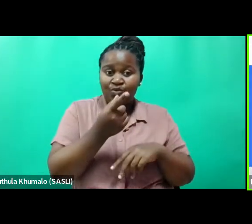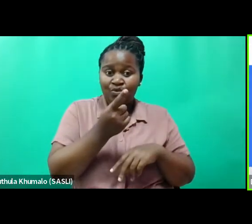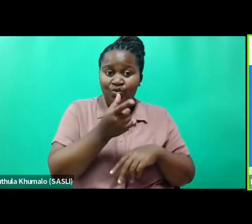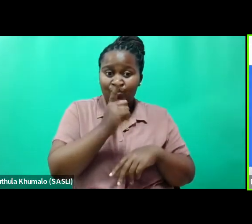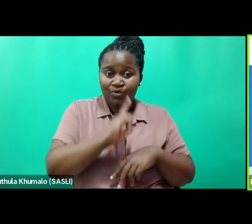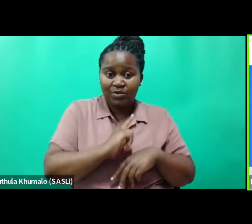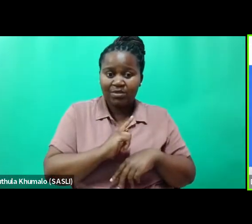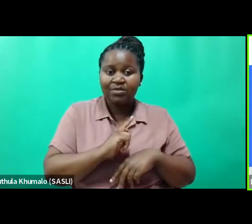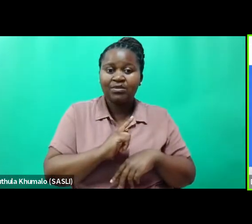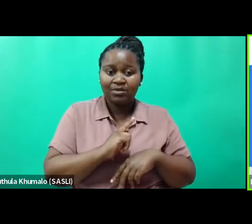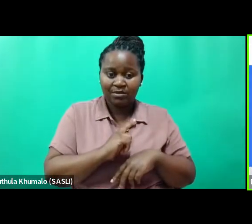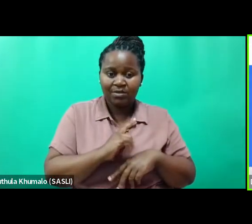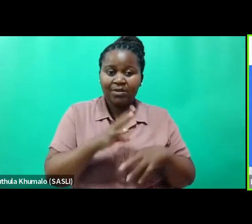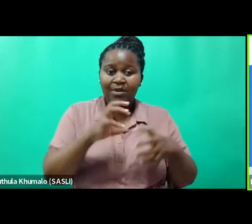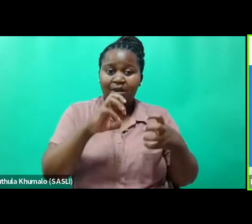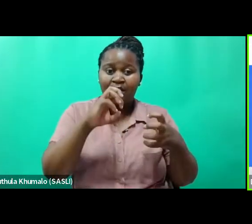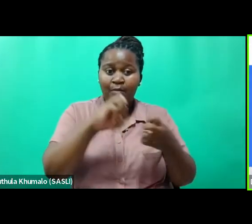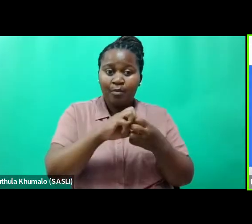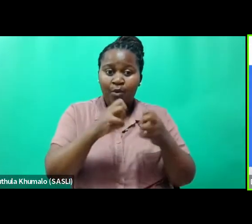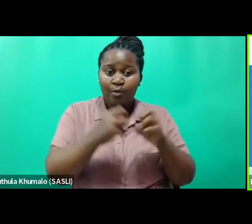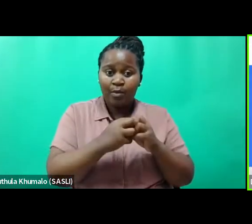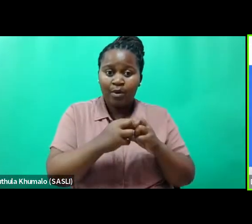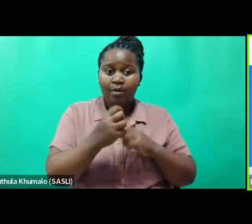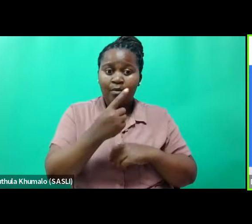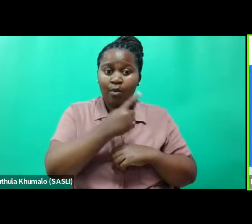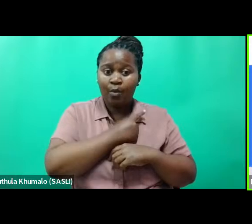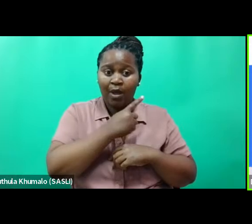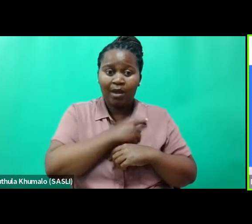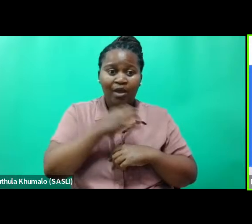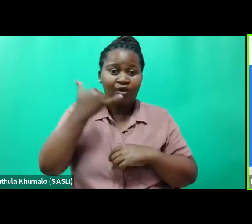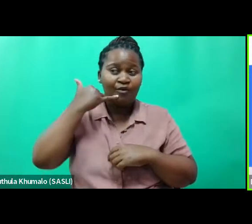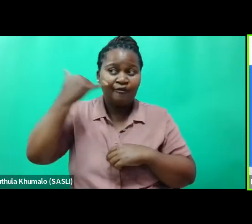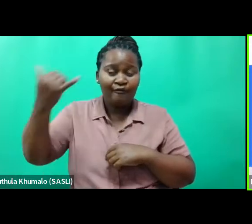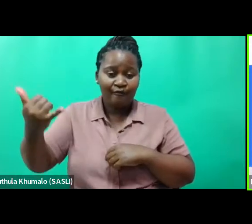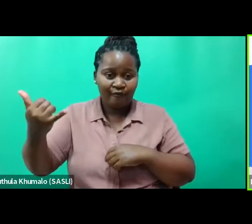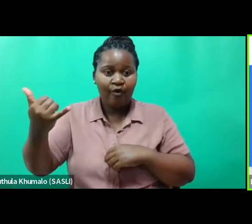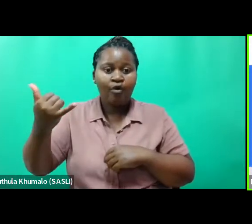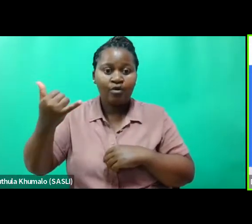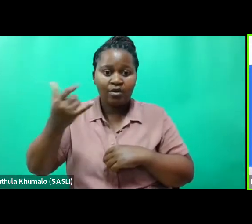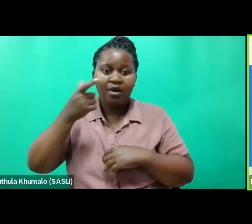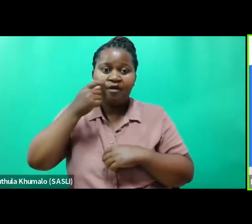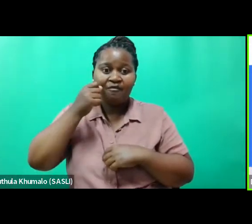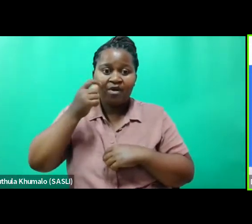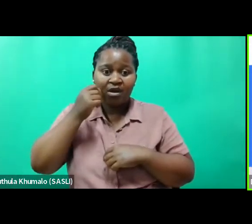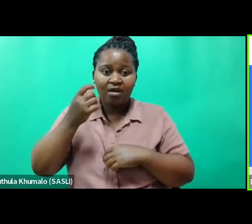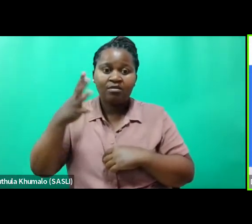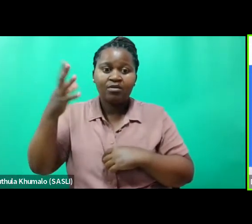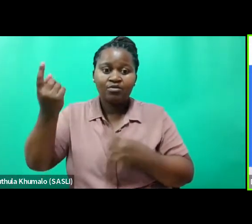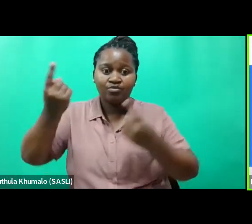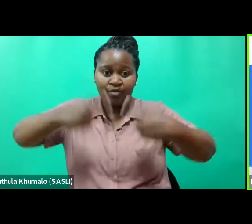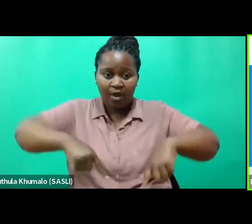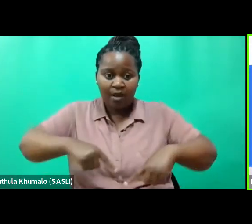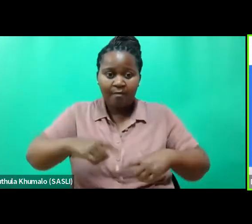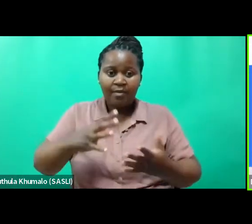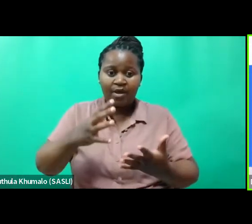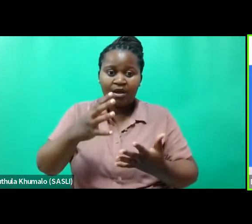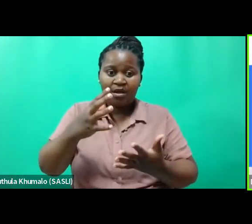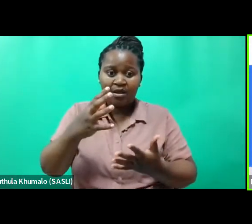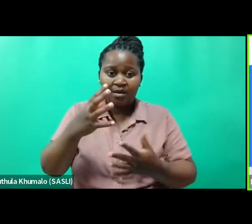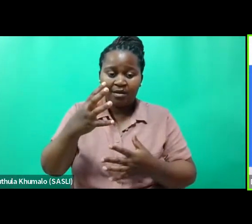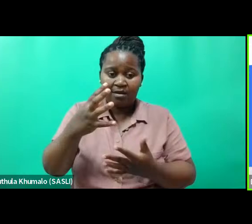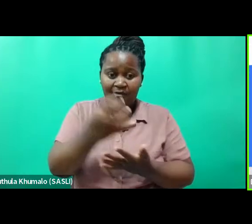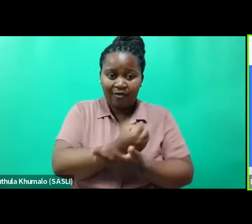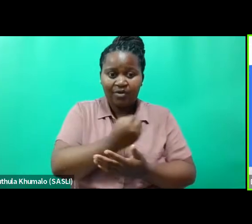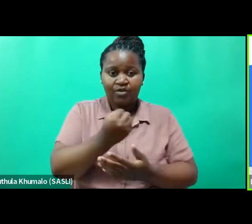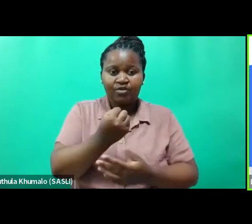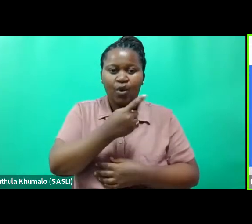was problematic because you'd have to phone your dad to come and fetch you from campus because, you had a